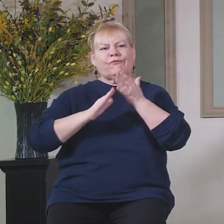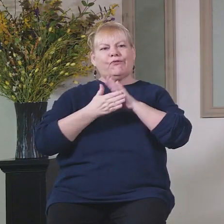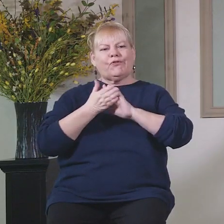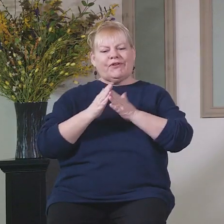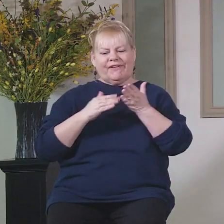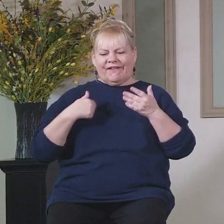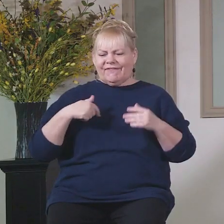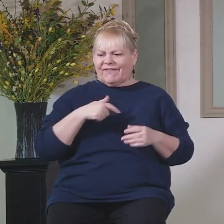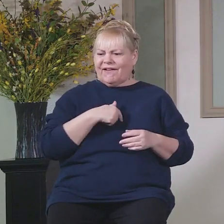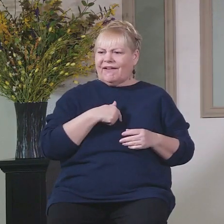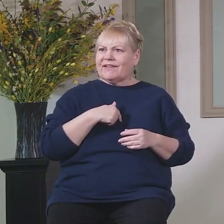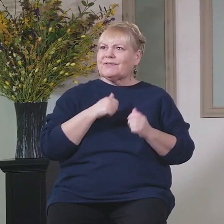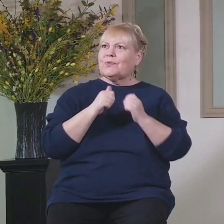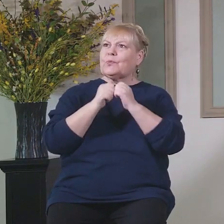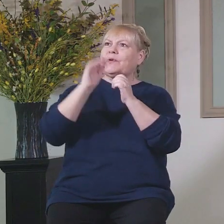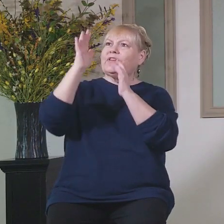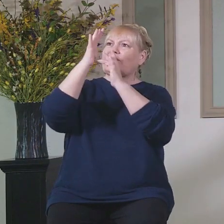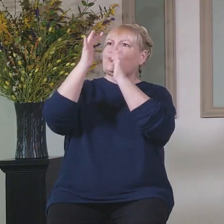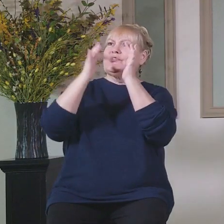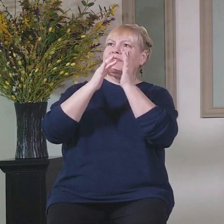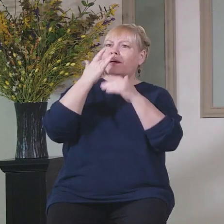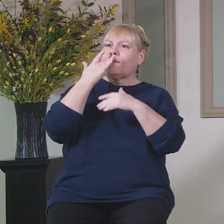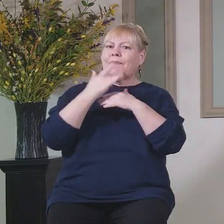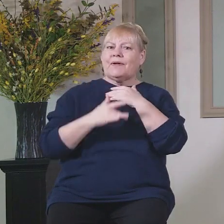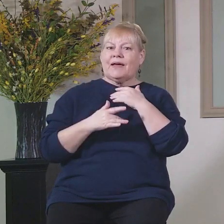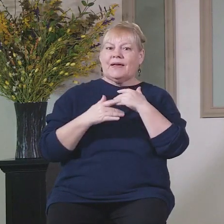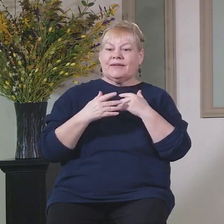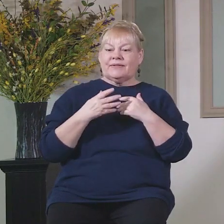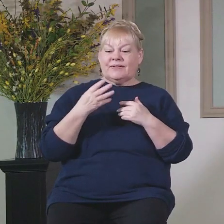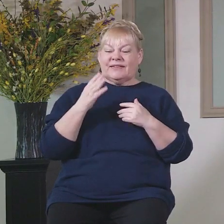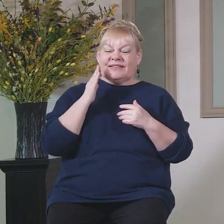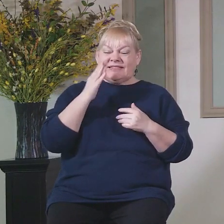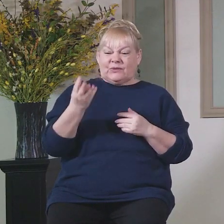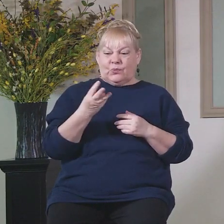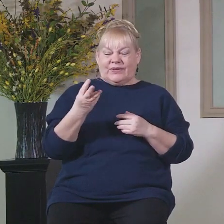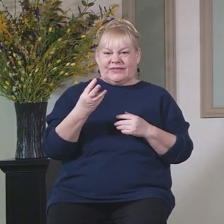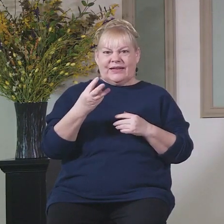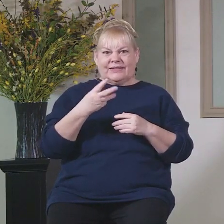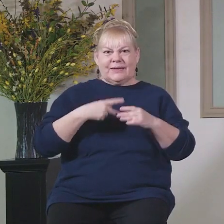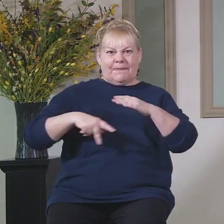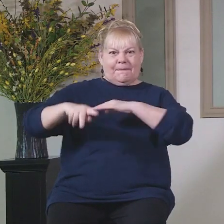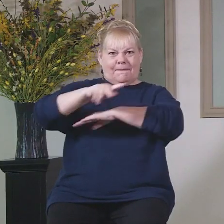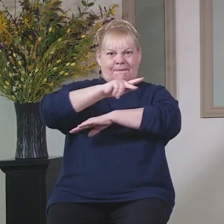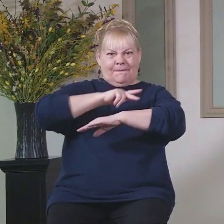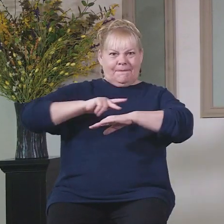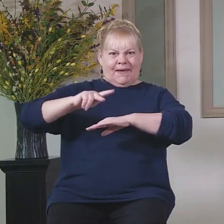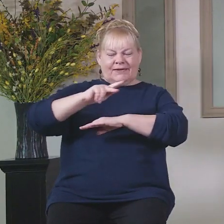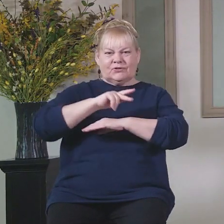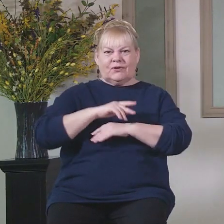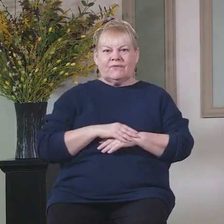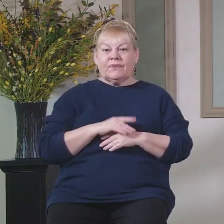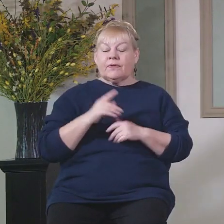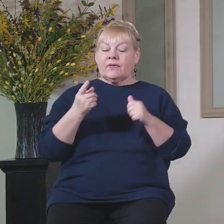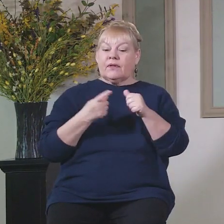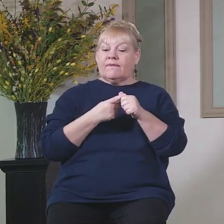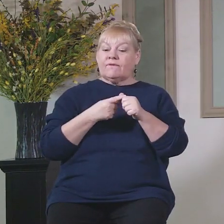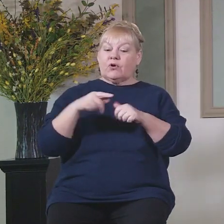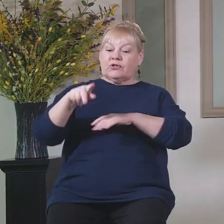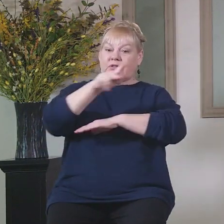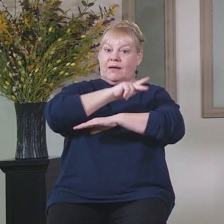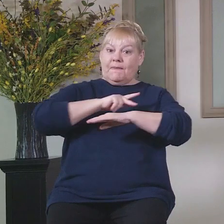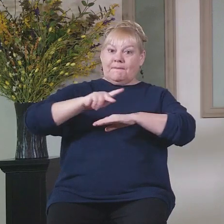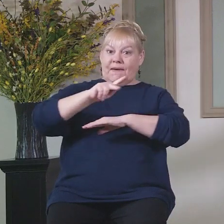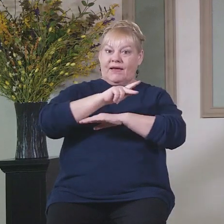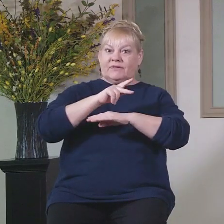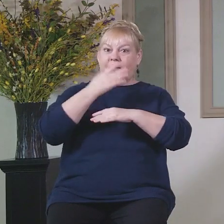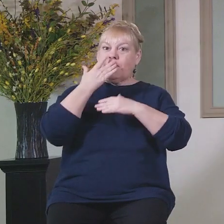in His blood. This Wednesday's Passover. In the first Passover, the blood meant a lot.